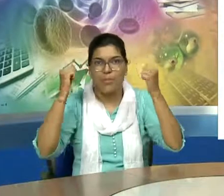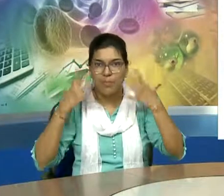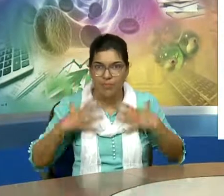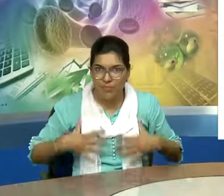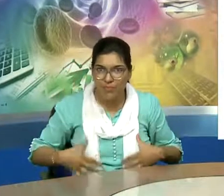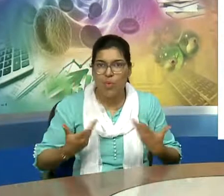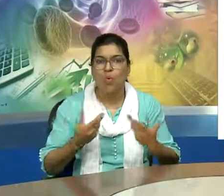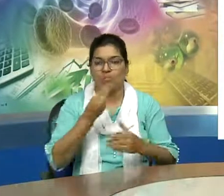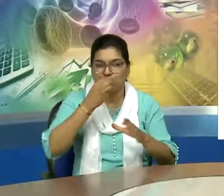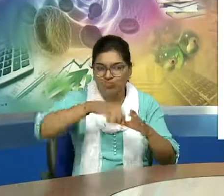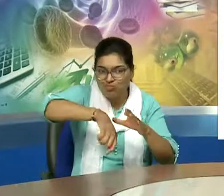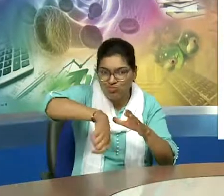and other domestic uses.